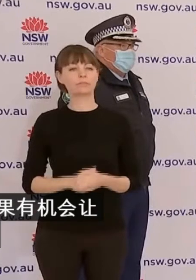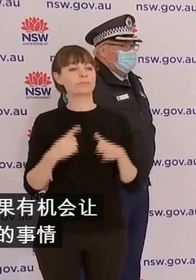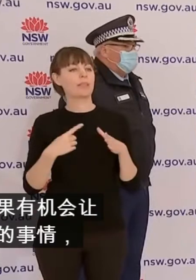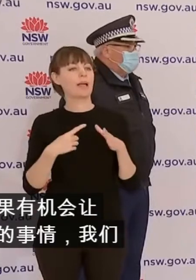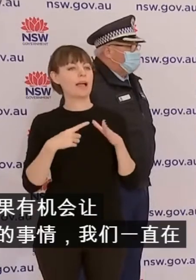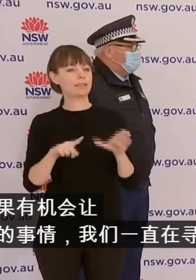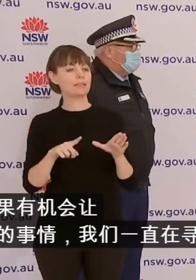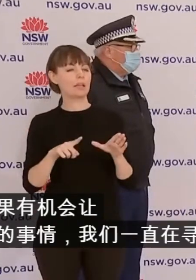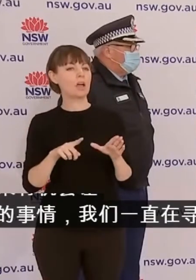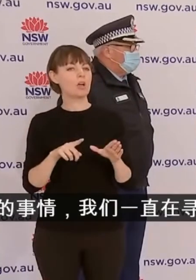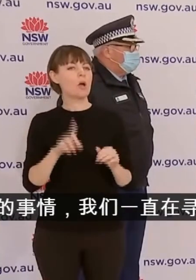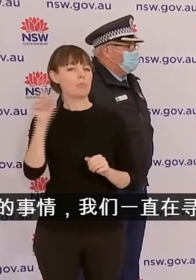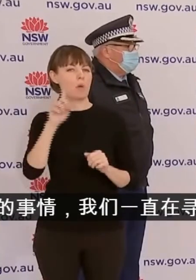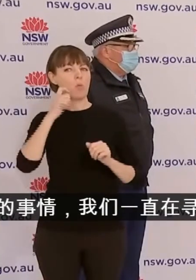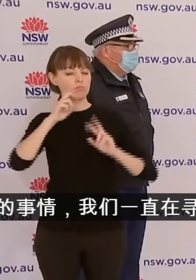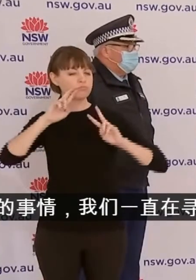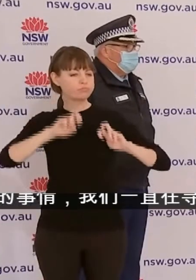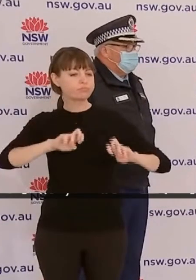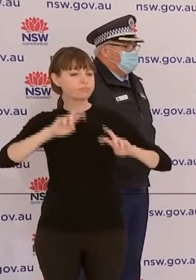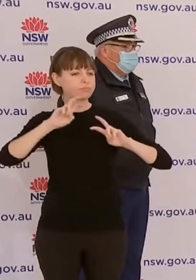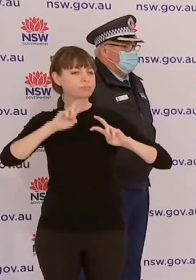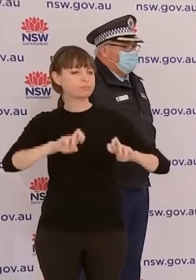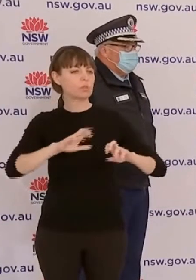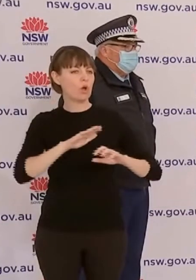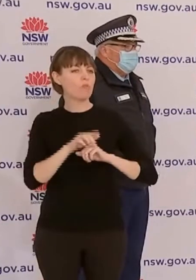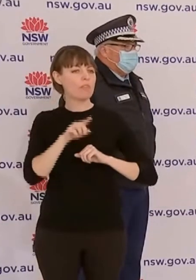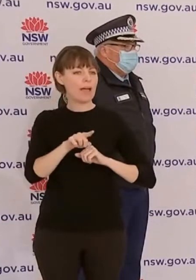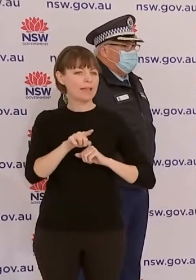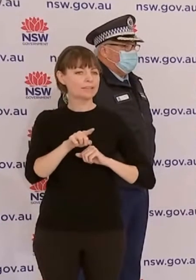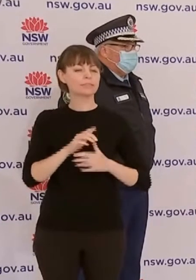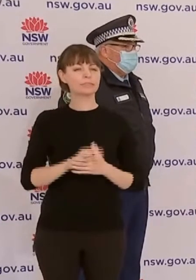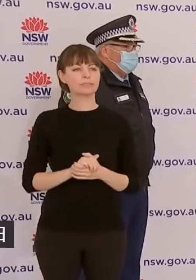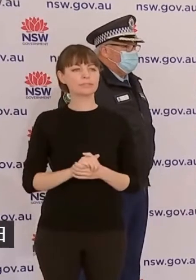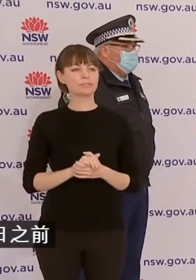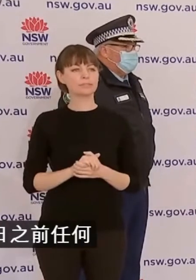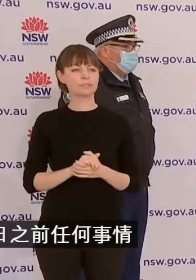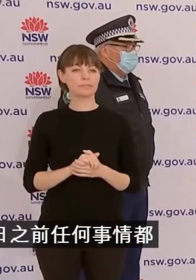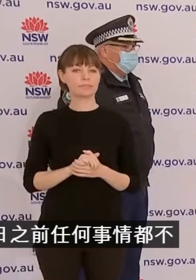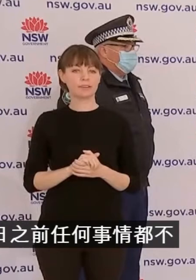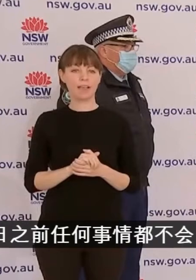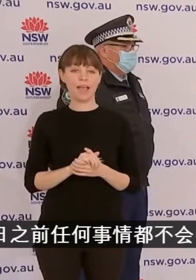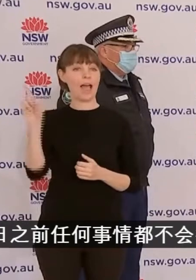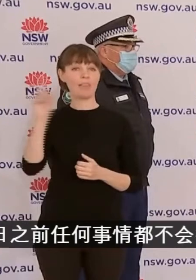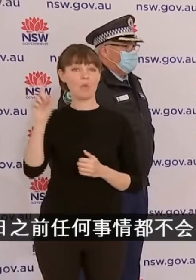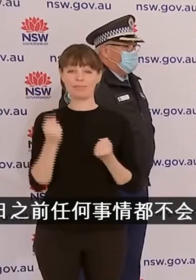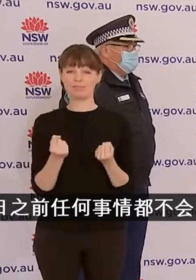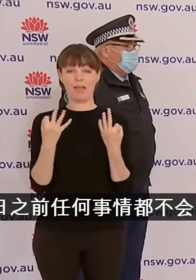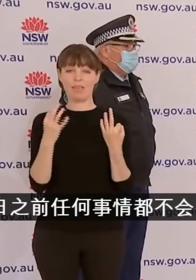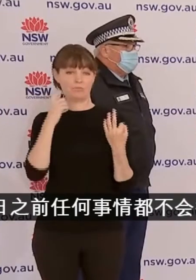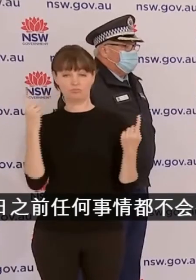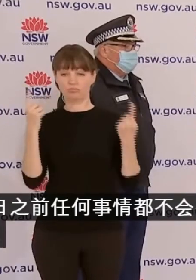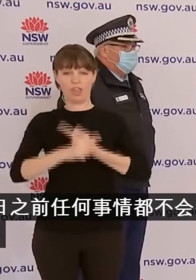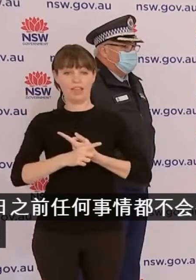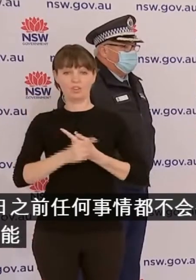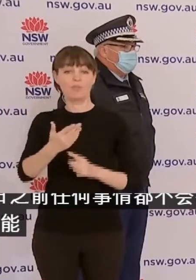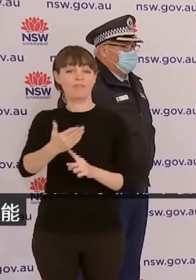to do more, we're always looking at those opportunities. But suffice to say, nothing will be eased at all before the 28th of